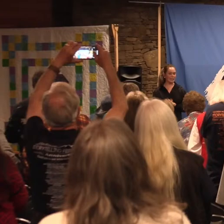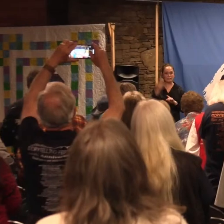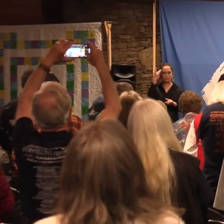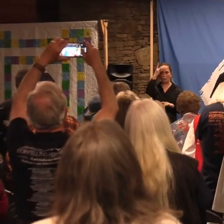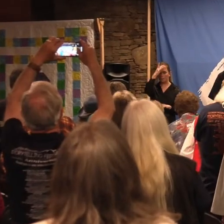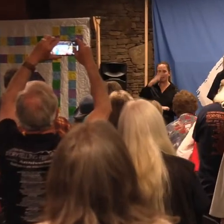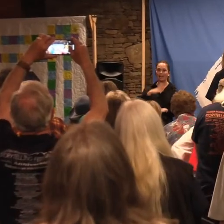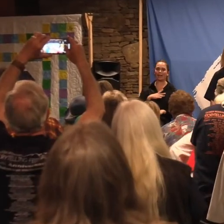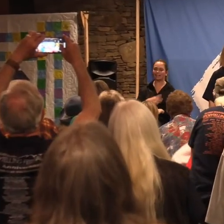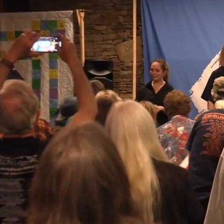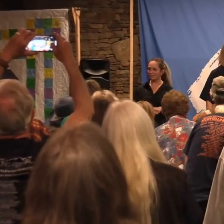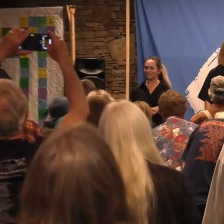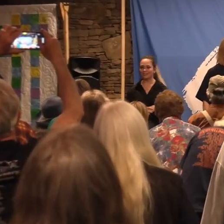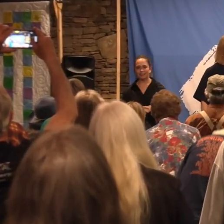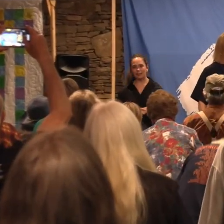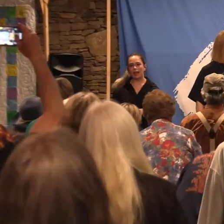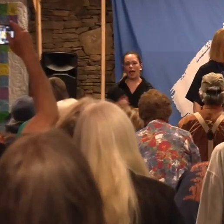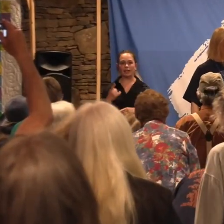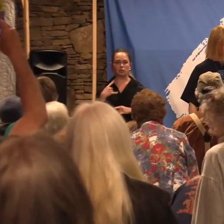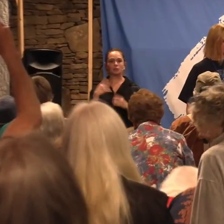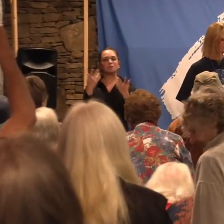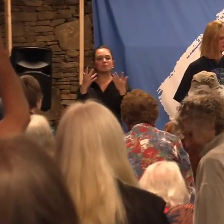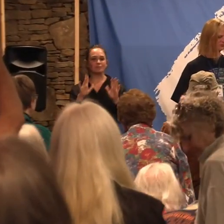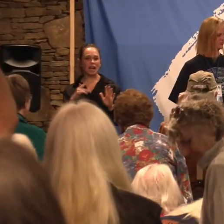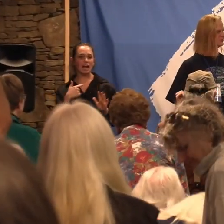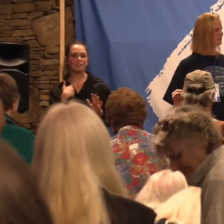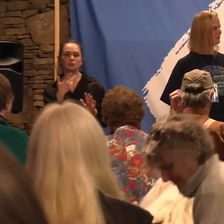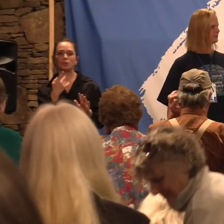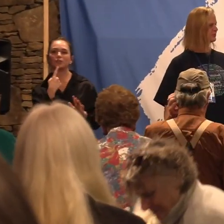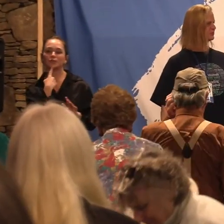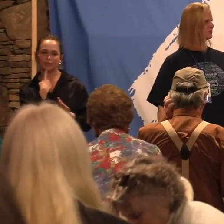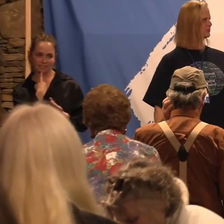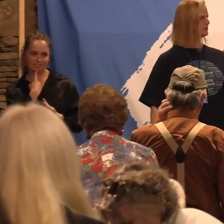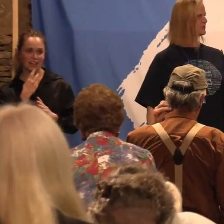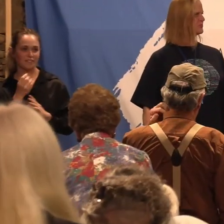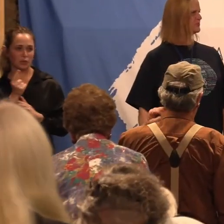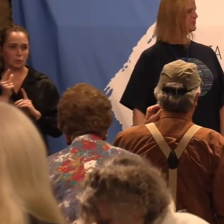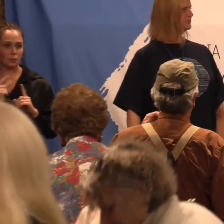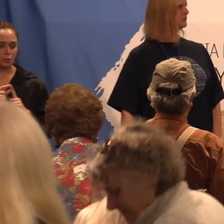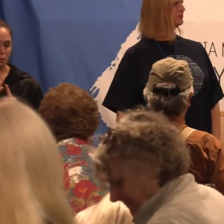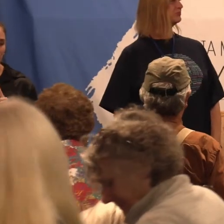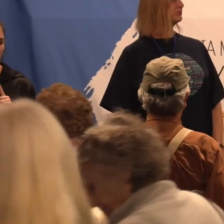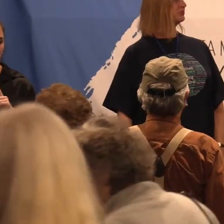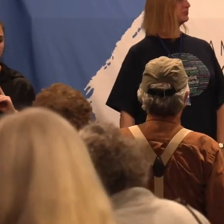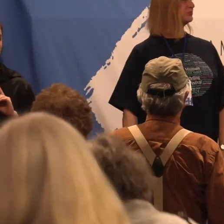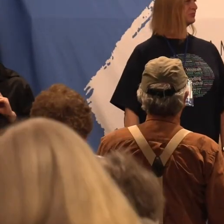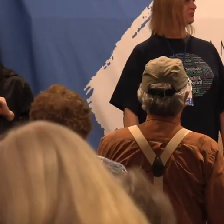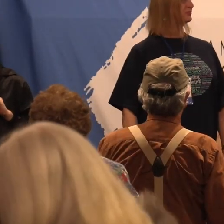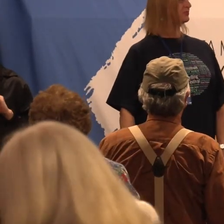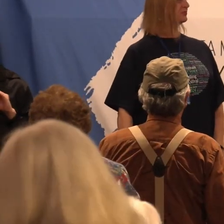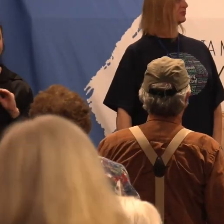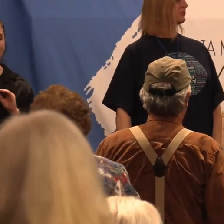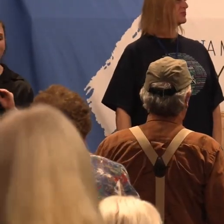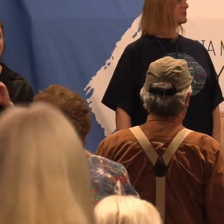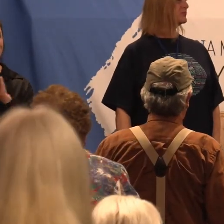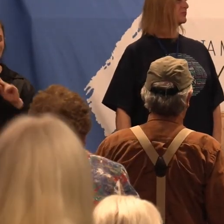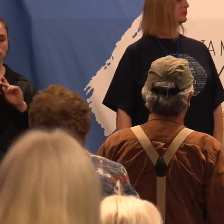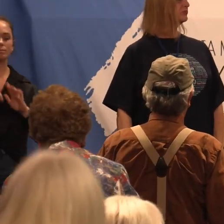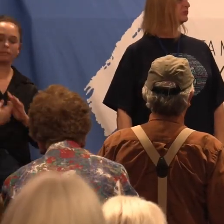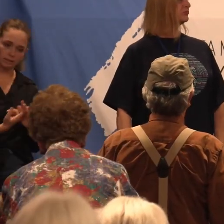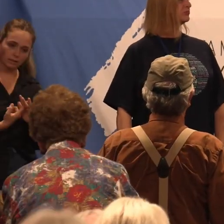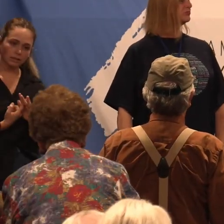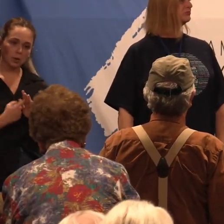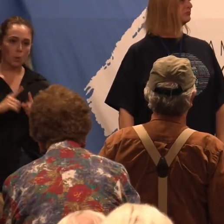Yeah. Now, as we close, I just want to say a few words to circle back to the beginning.